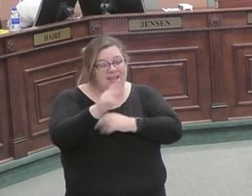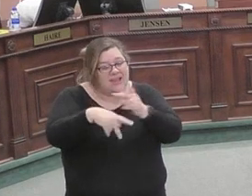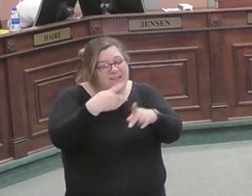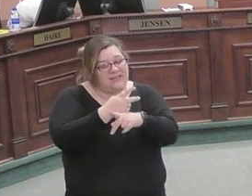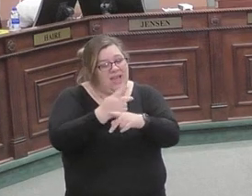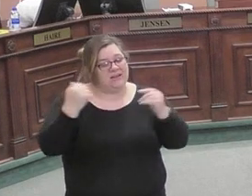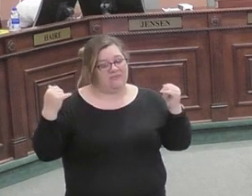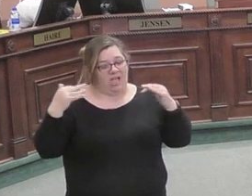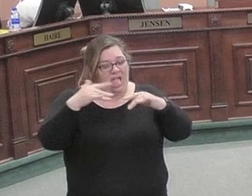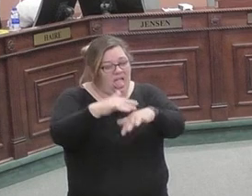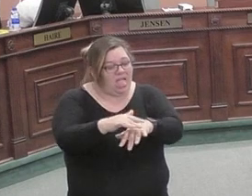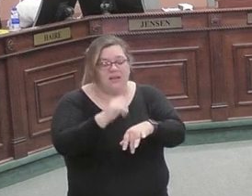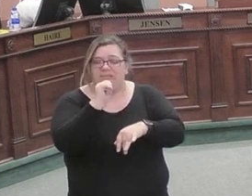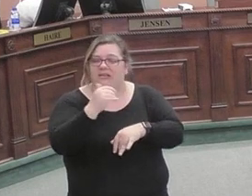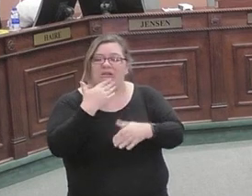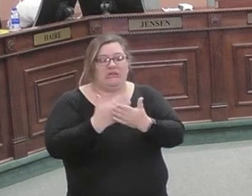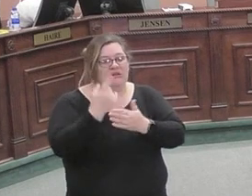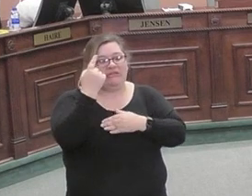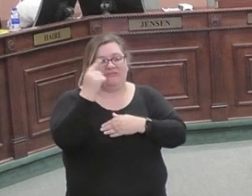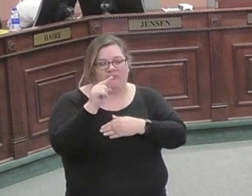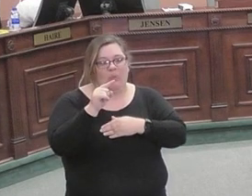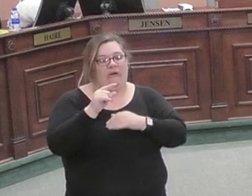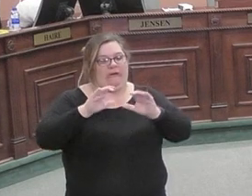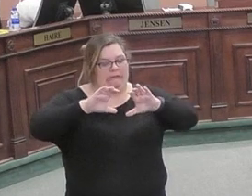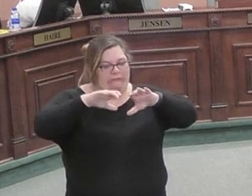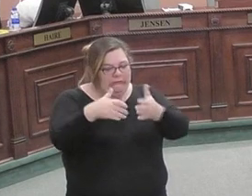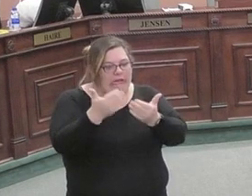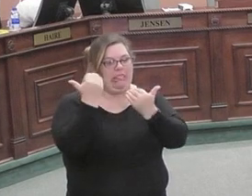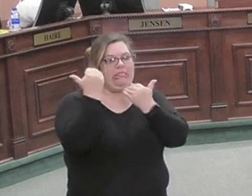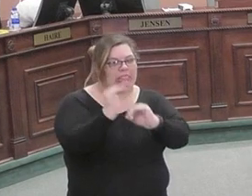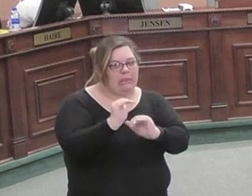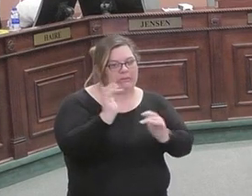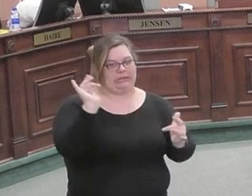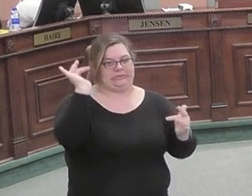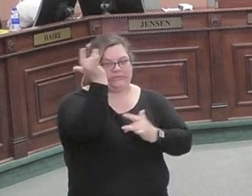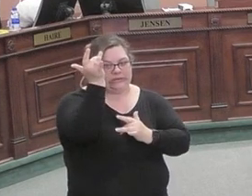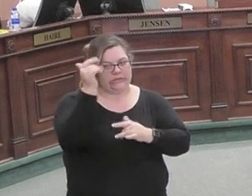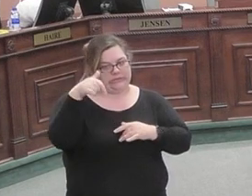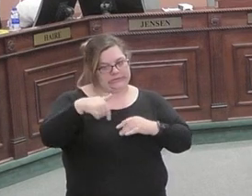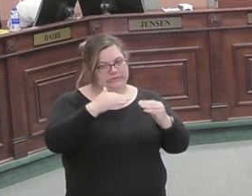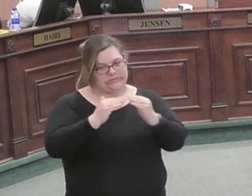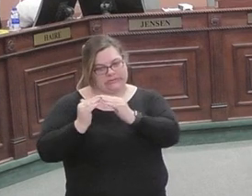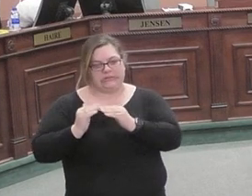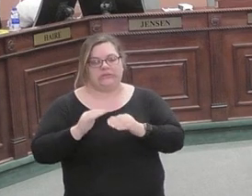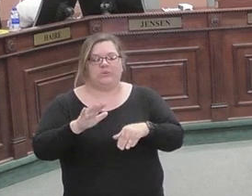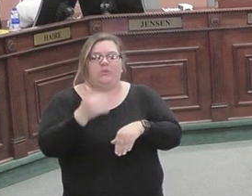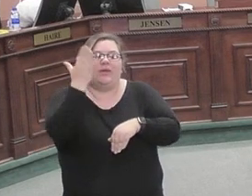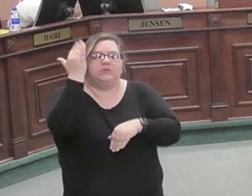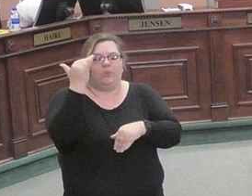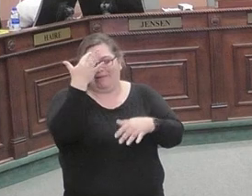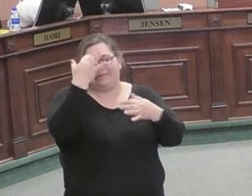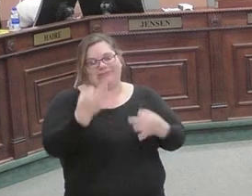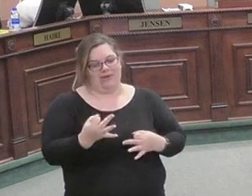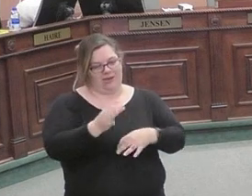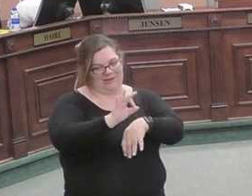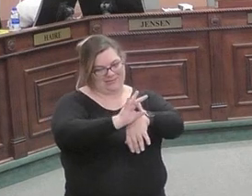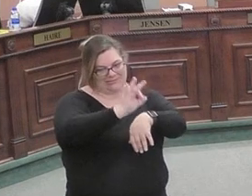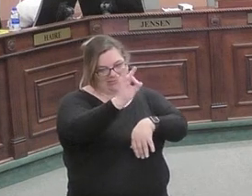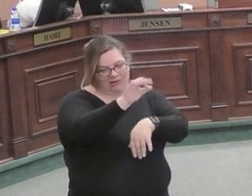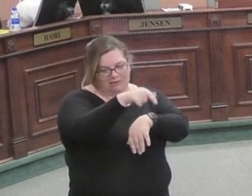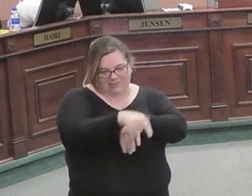are not conducive to containing the virus here in our city. And so that's kind of how that was chosen. We know that